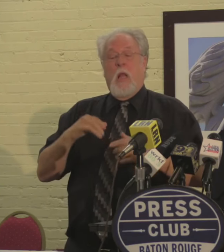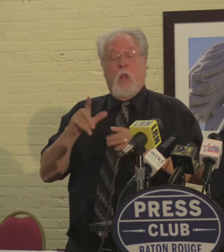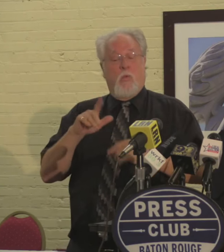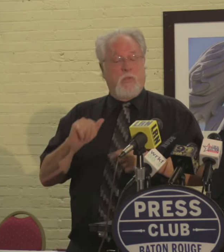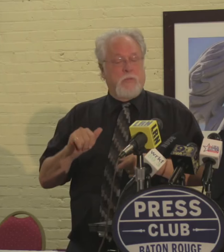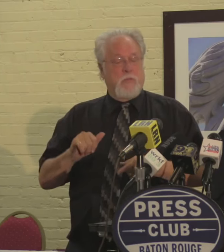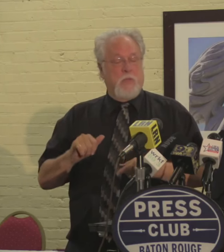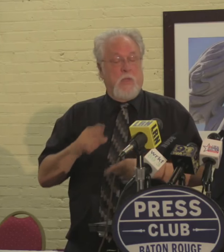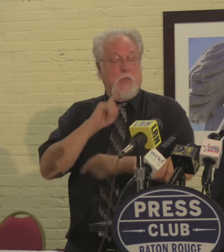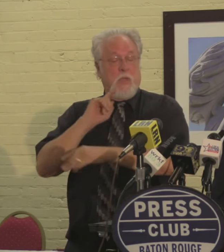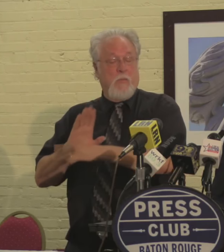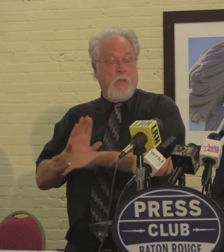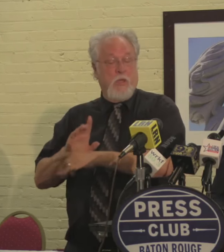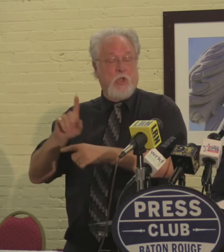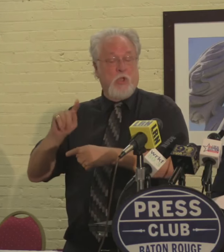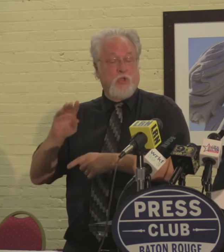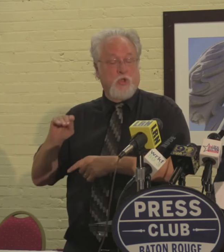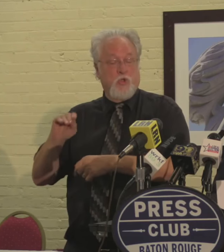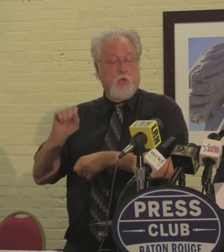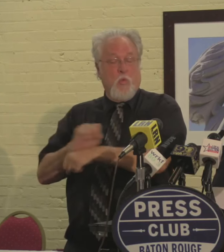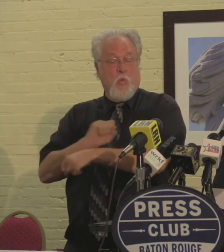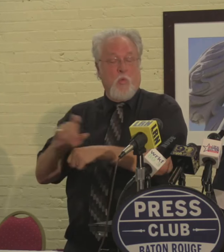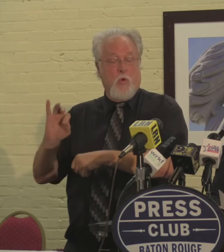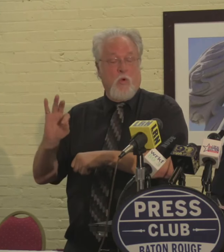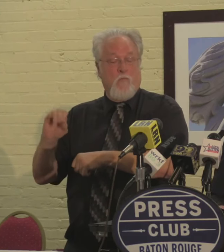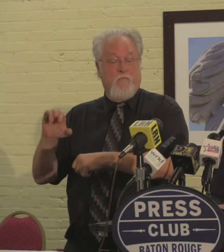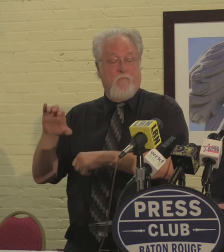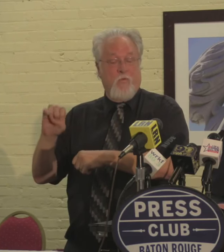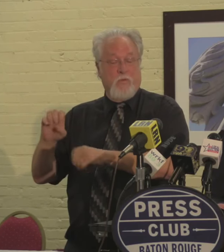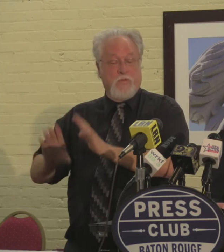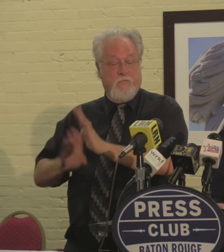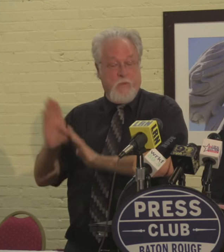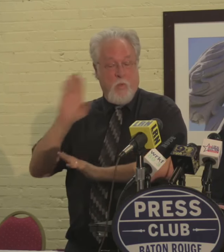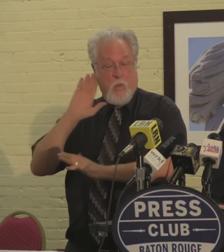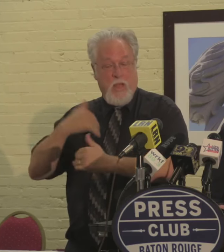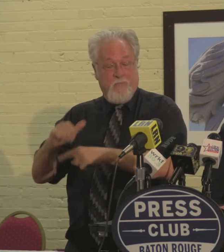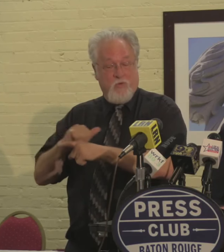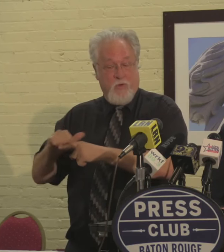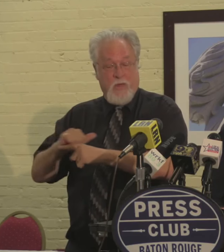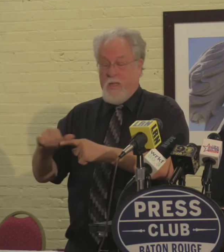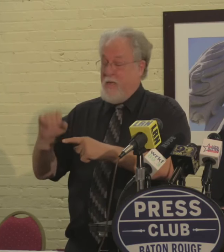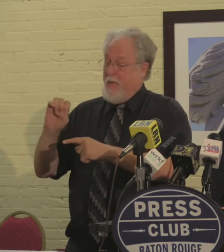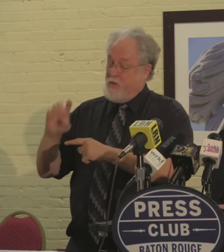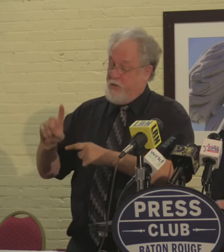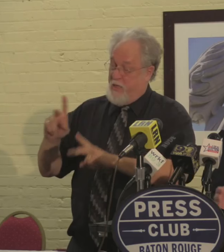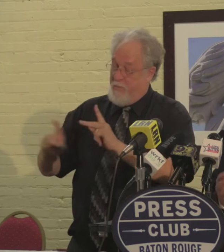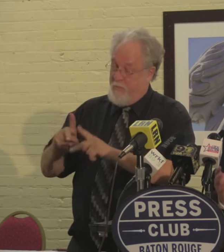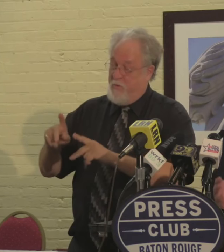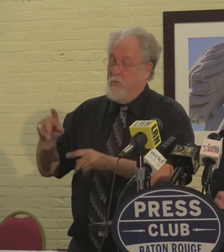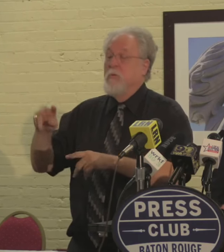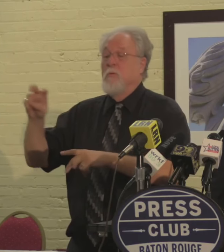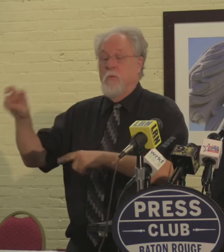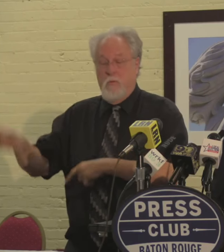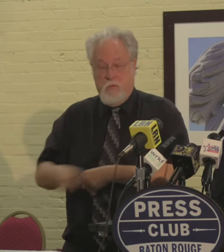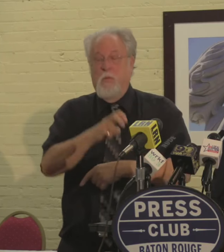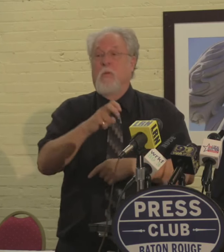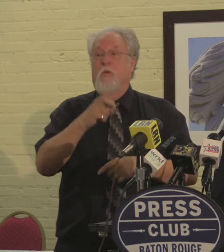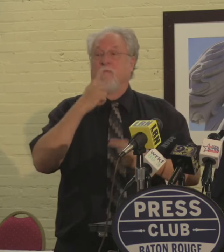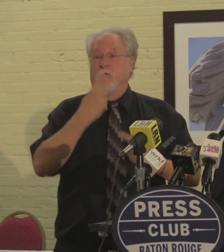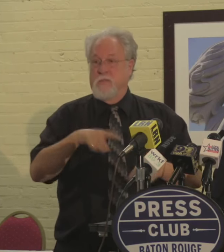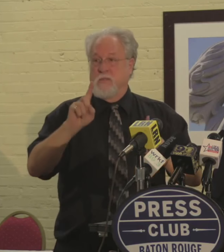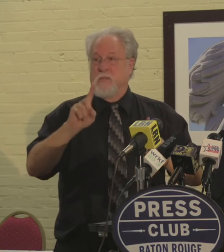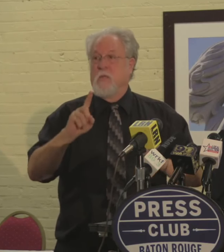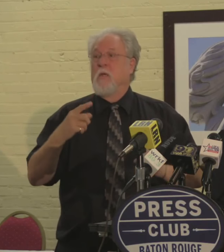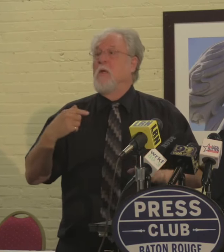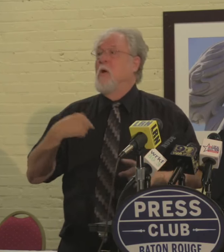state committed to the workforce development so that it will have the trained, educated, skilled employees that they will need for success. We